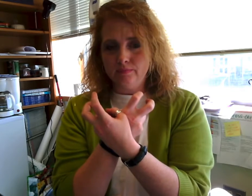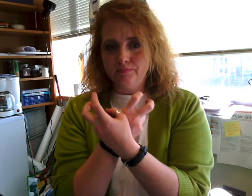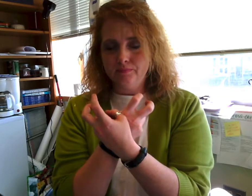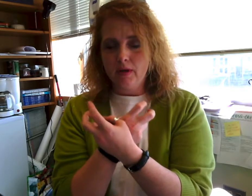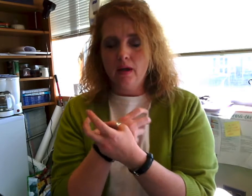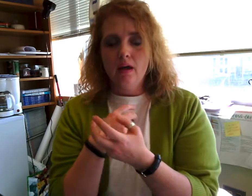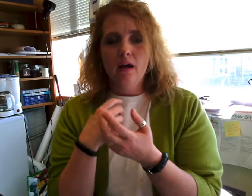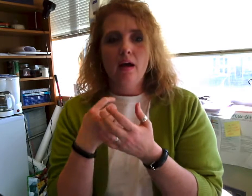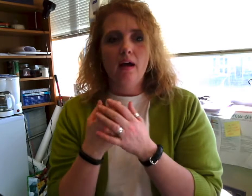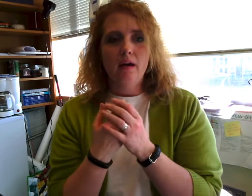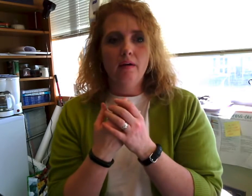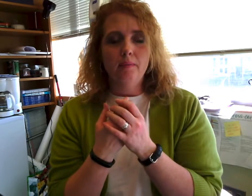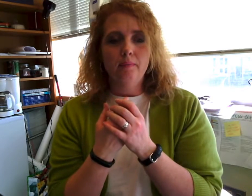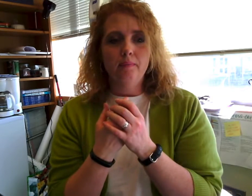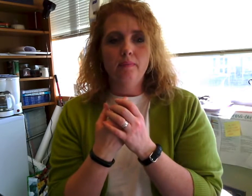crossbone. And